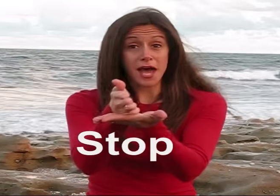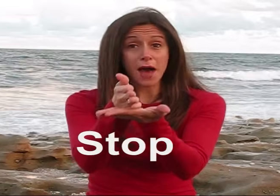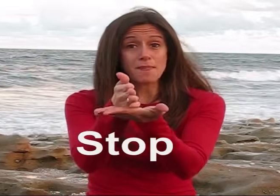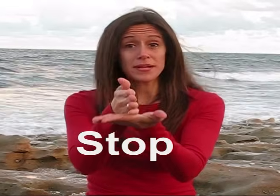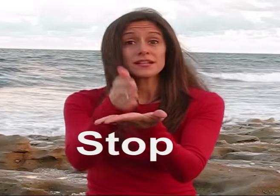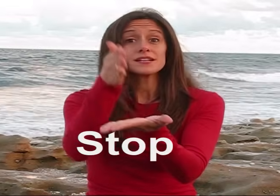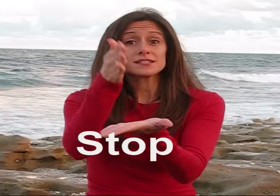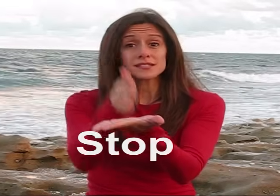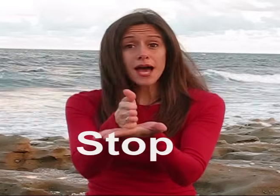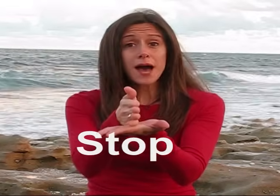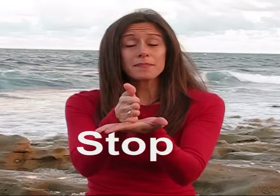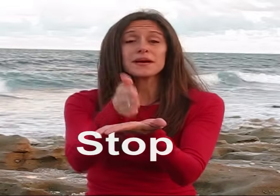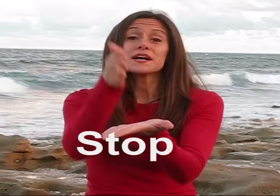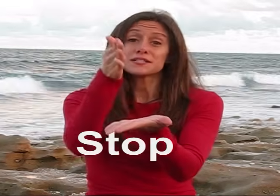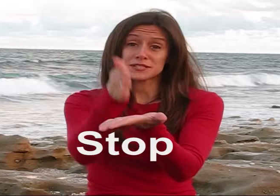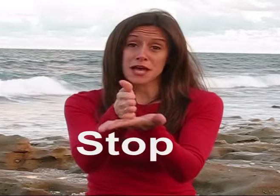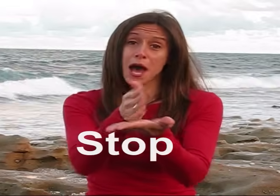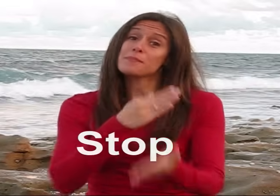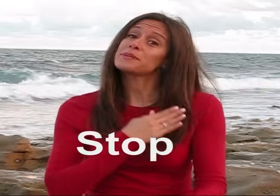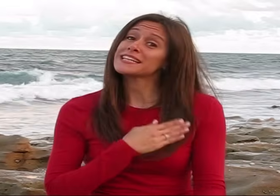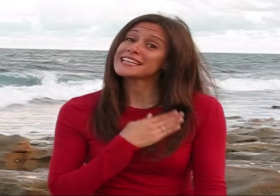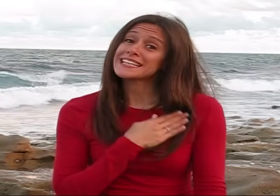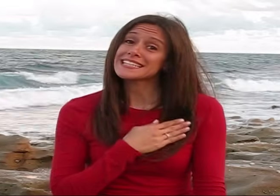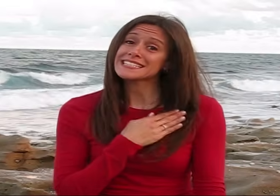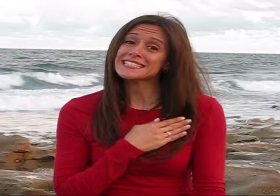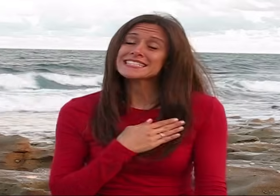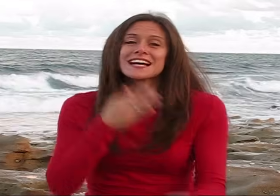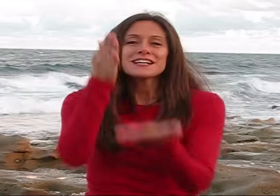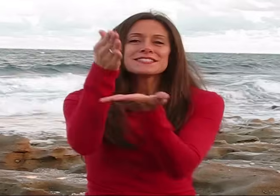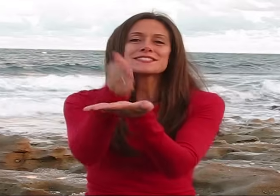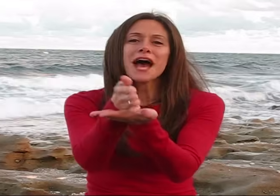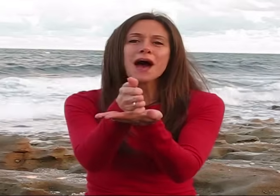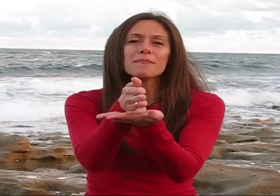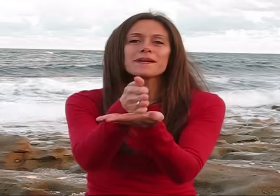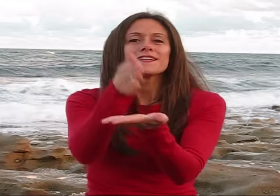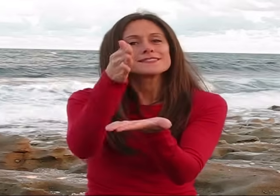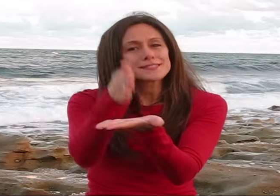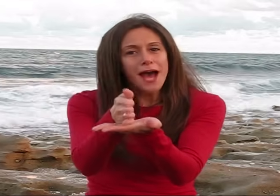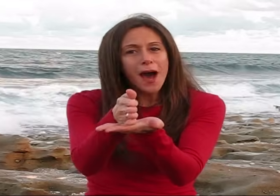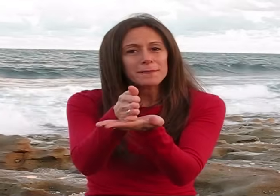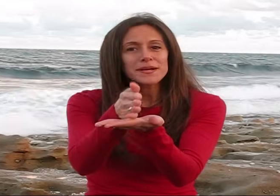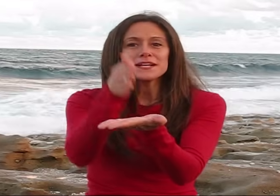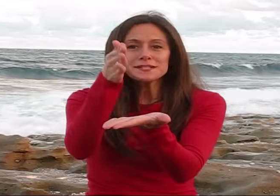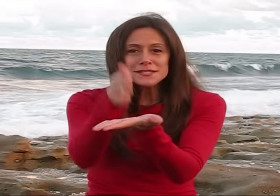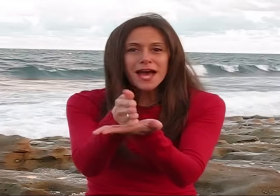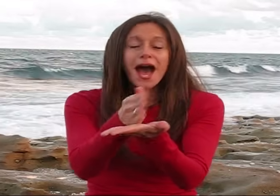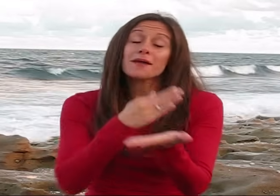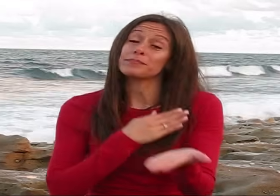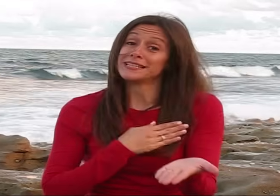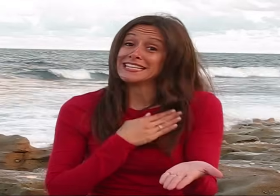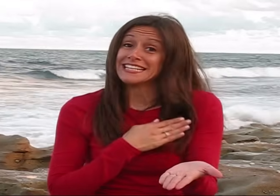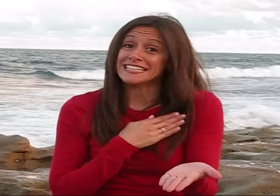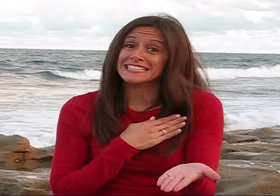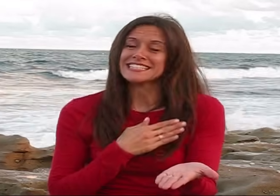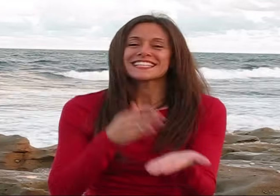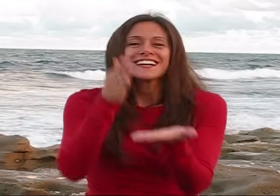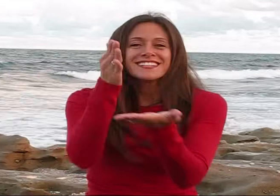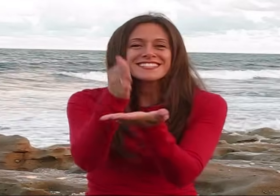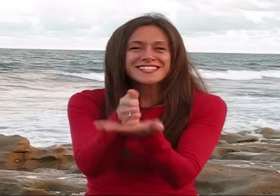Stop, stop, stop, please. Stop, stop, stop, please.